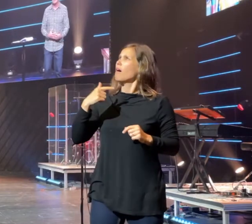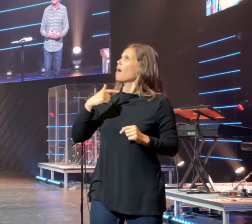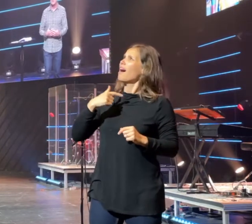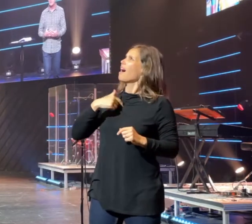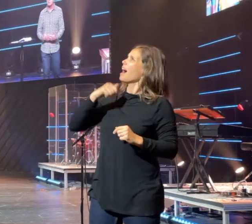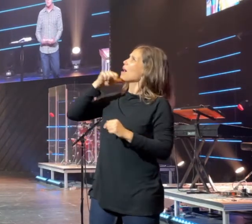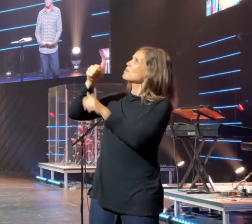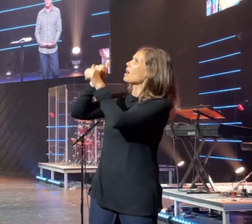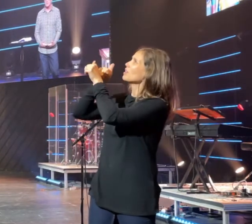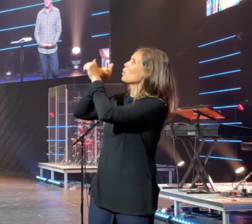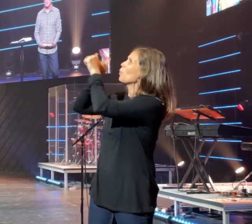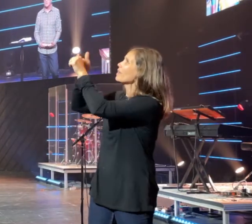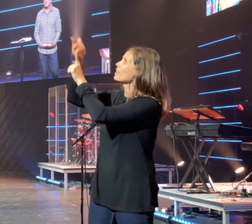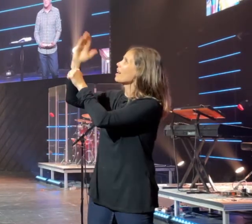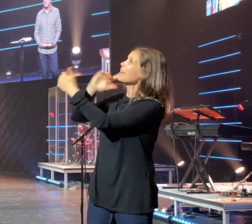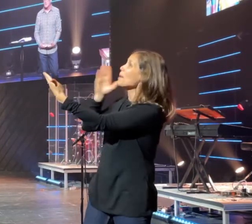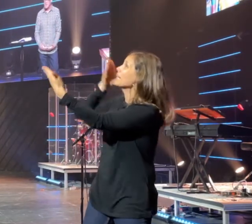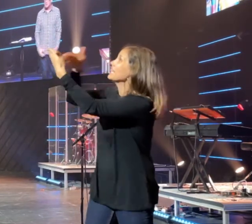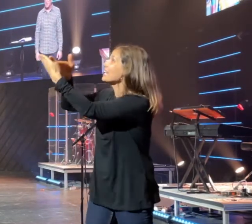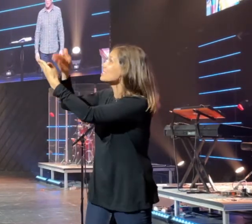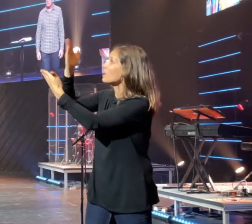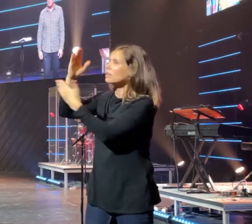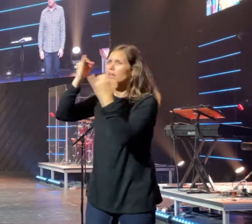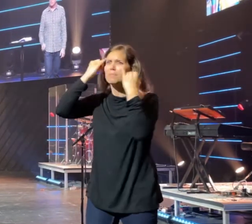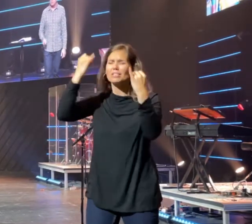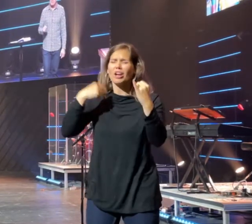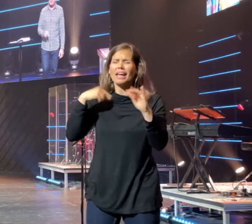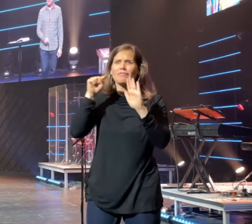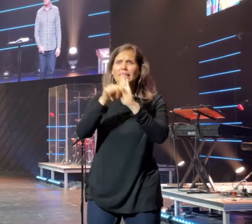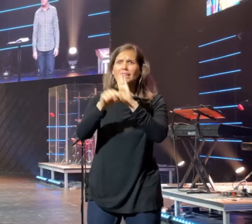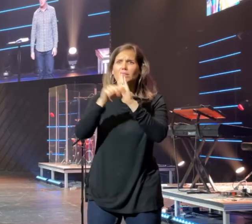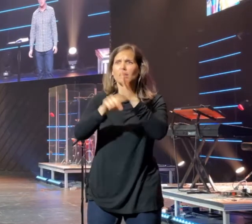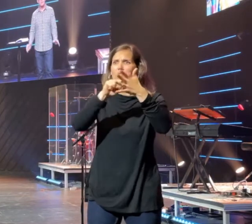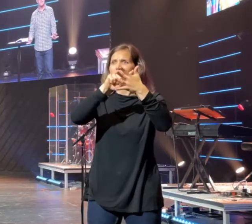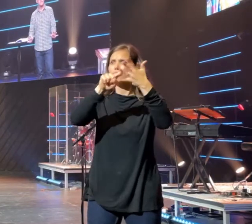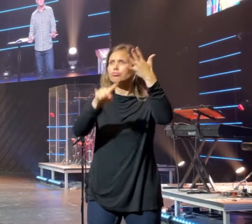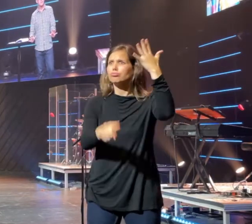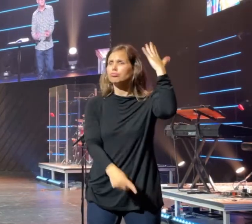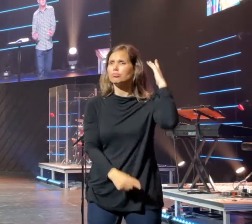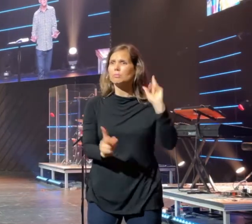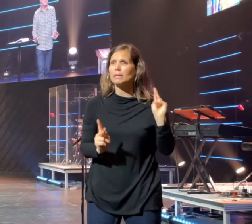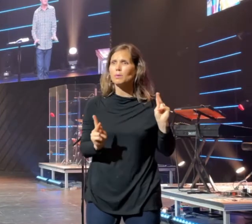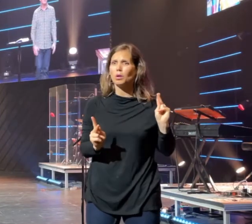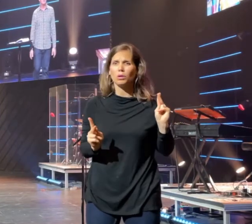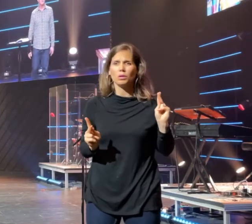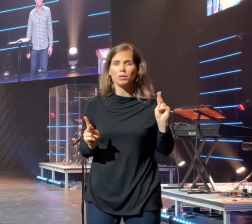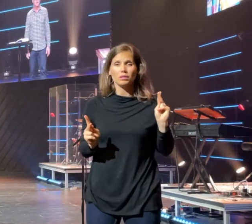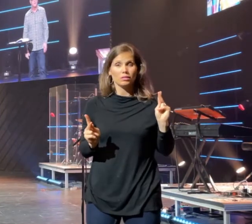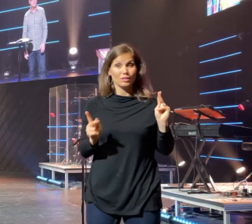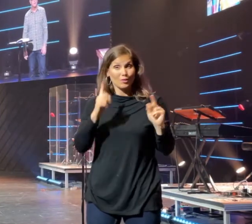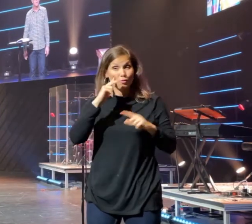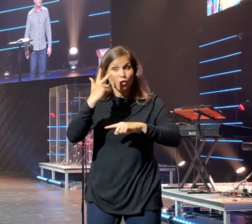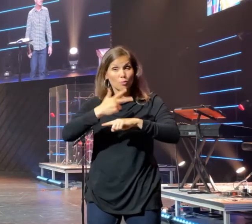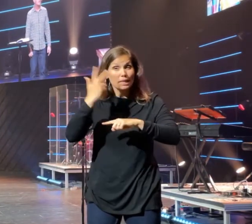by the way, he had blood on his hands. Imagine that. For 3 days, I don't know if you've ever had this kind of moment in your life, even in a smaller way,